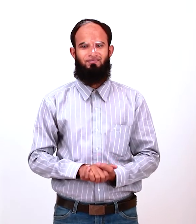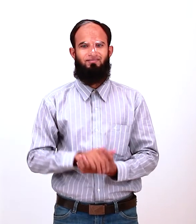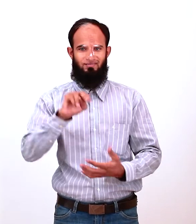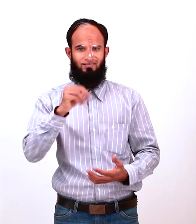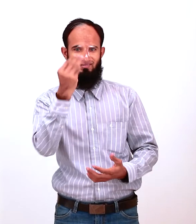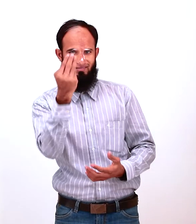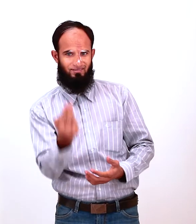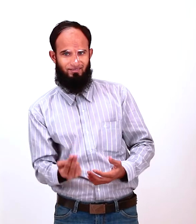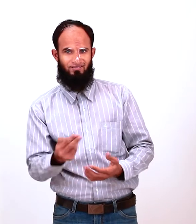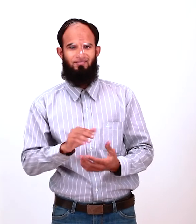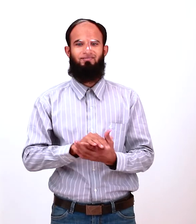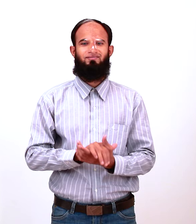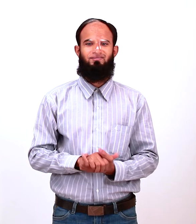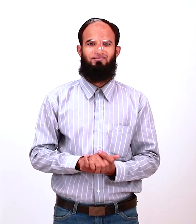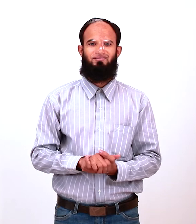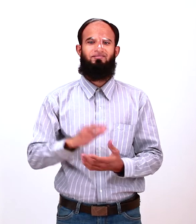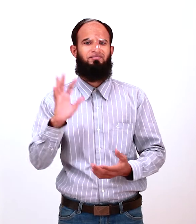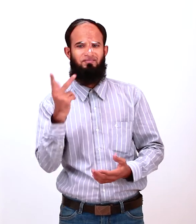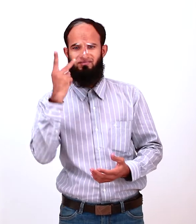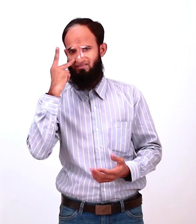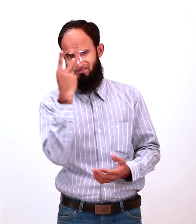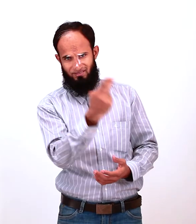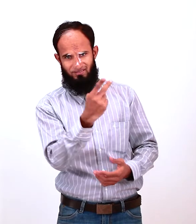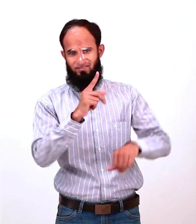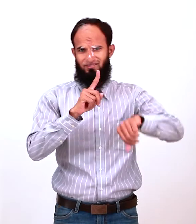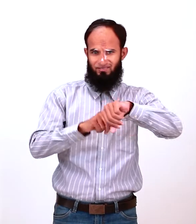example, let's read the time on this clock.